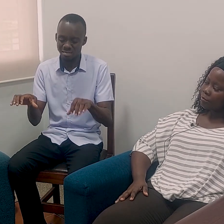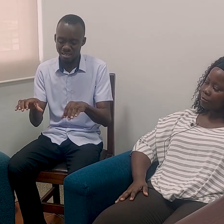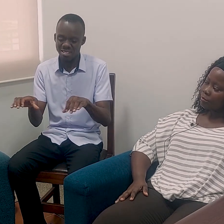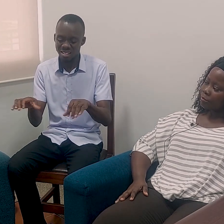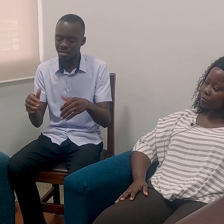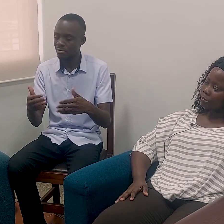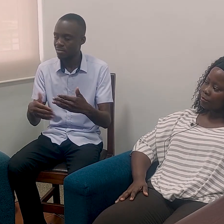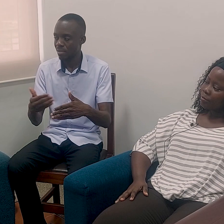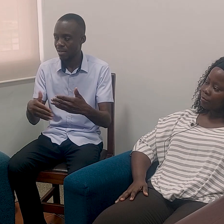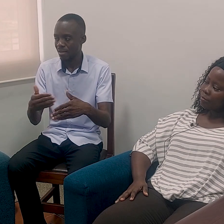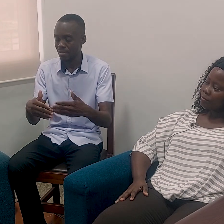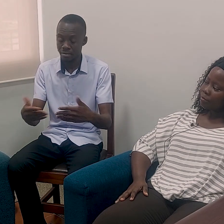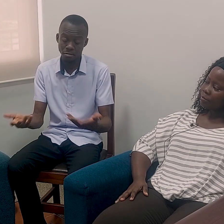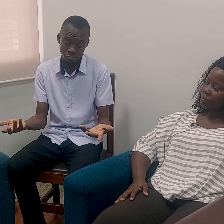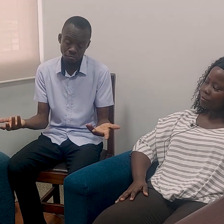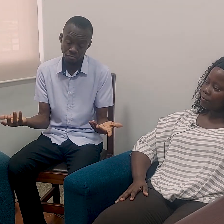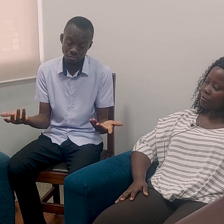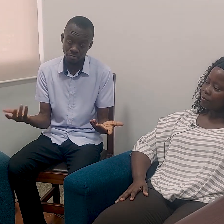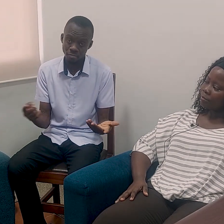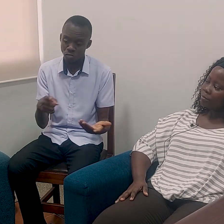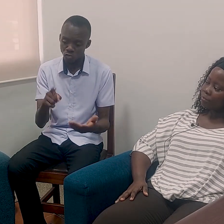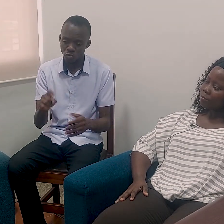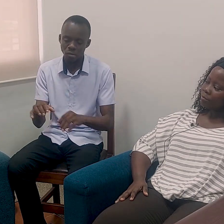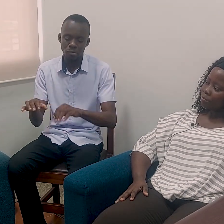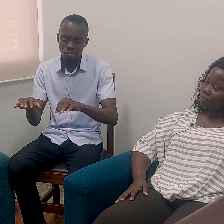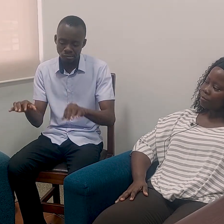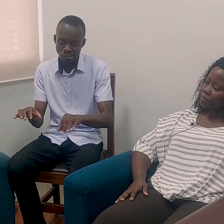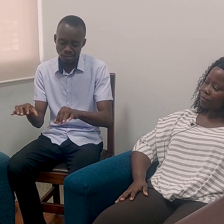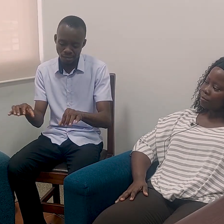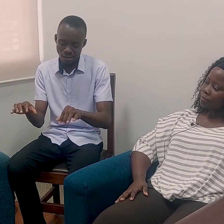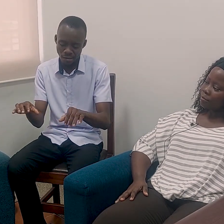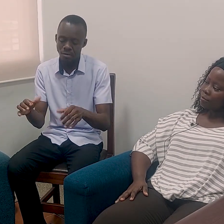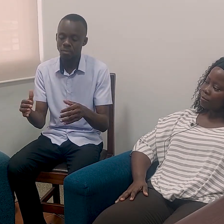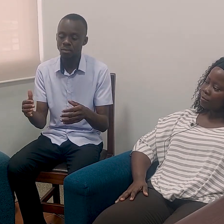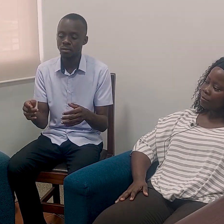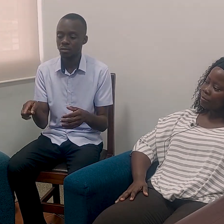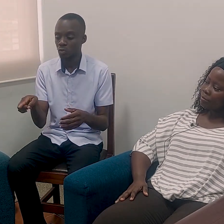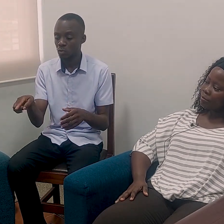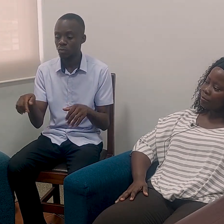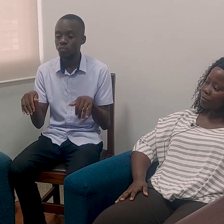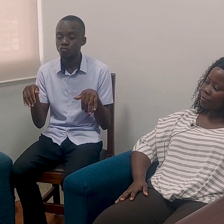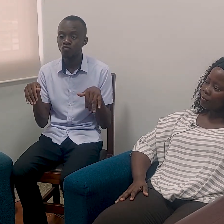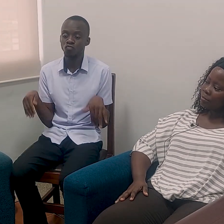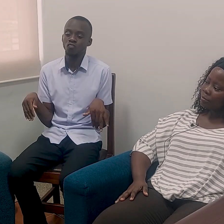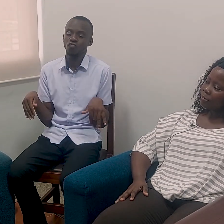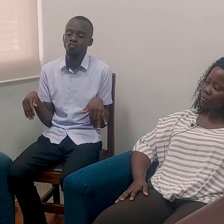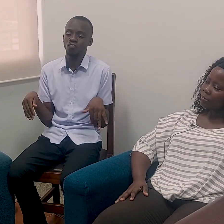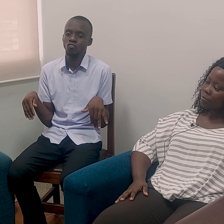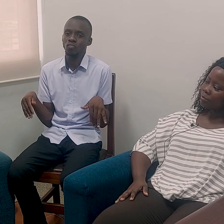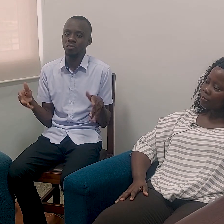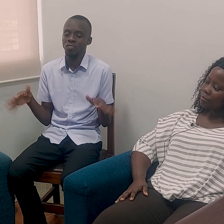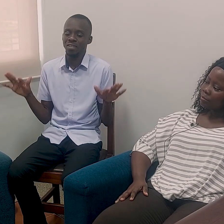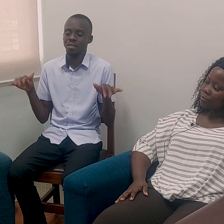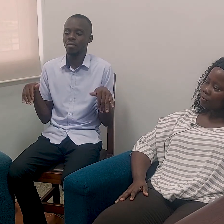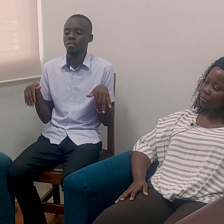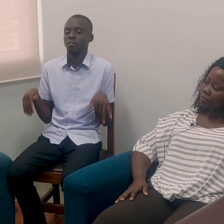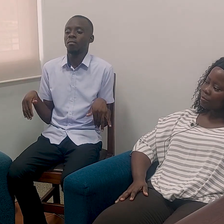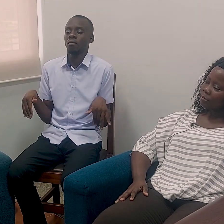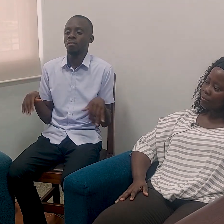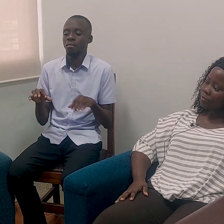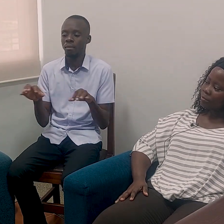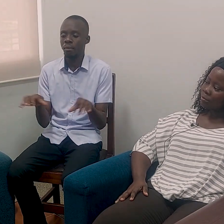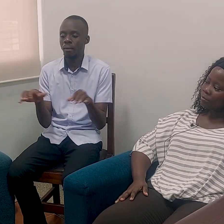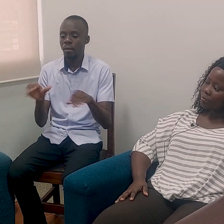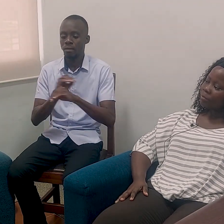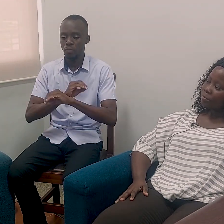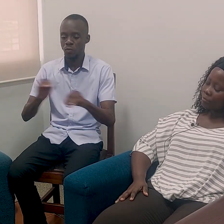I guess proactive is the right word. You still have to do something. But if you are inactive, if you are sedentary, if you don't actually get up and put